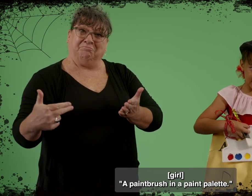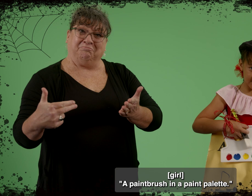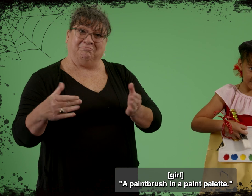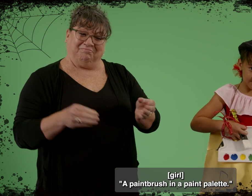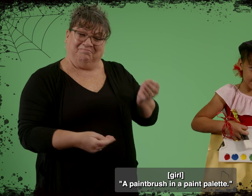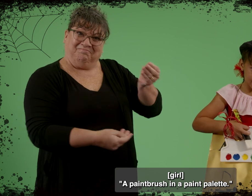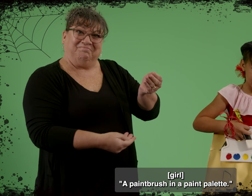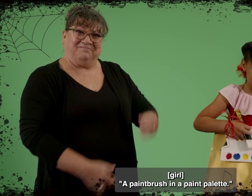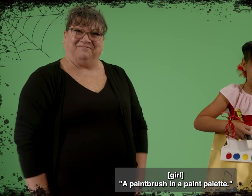palette.